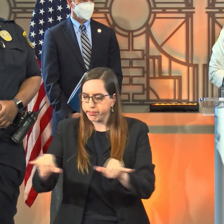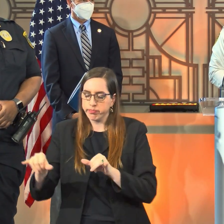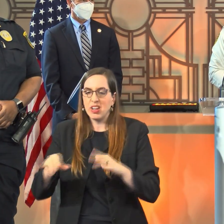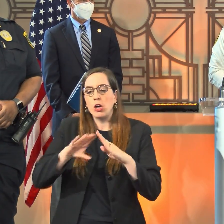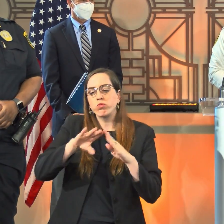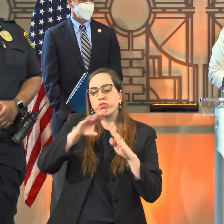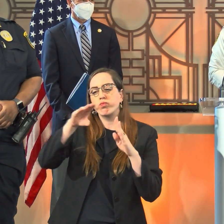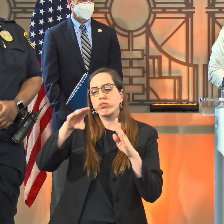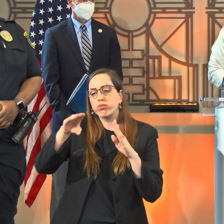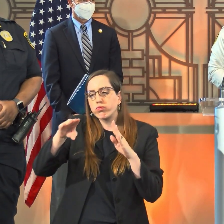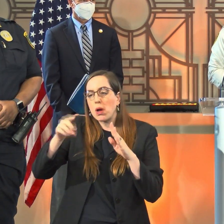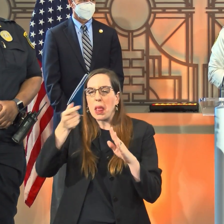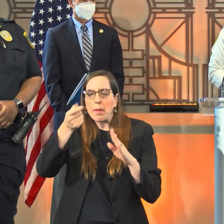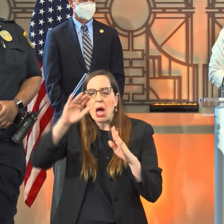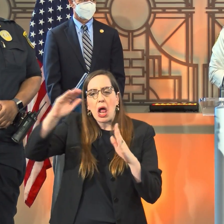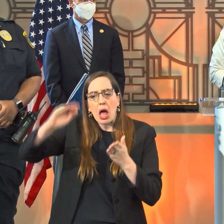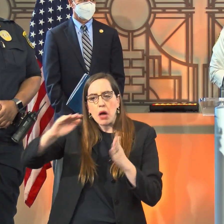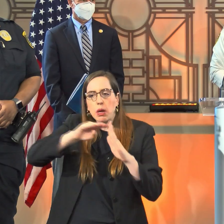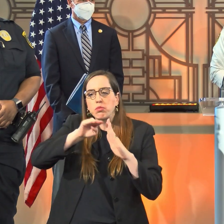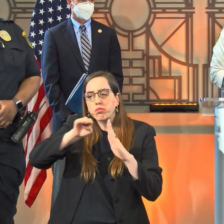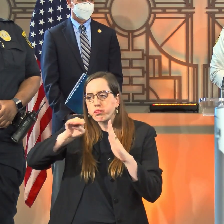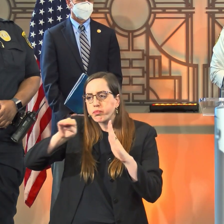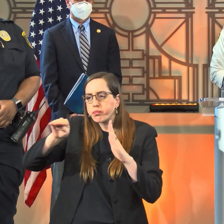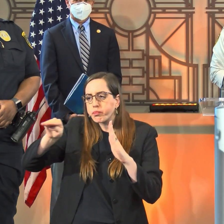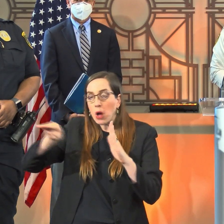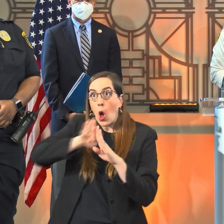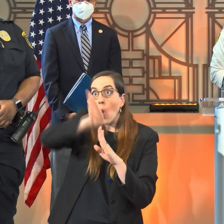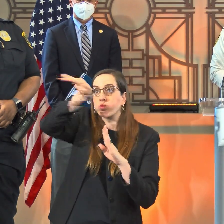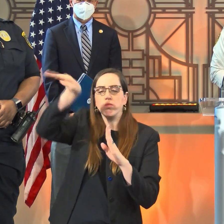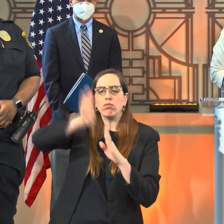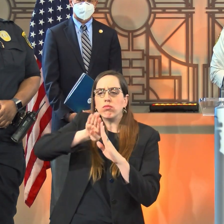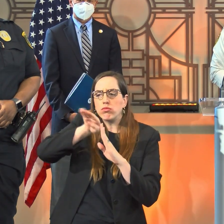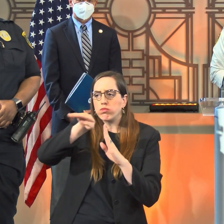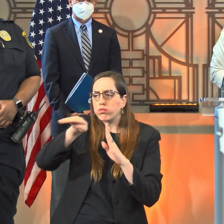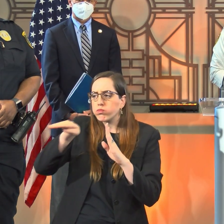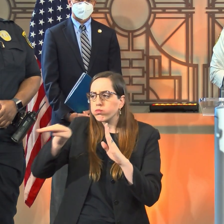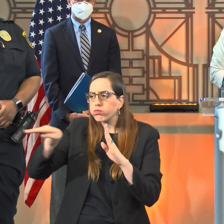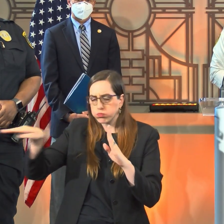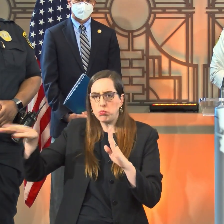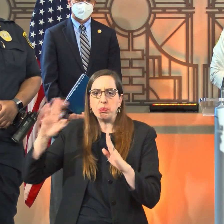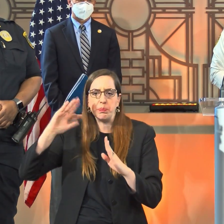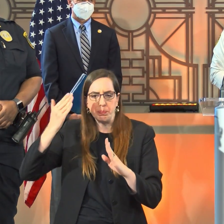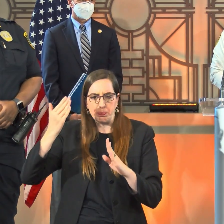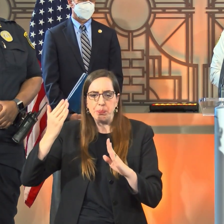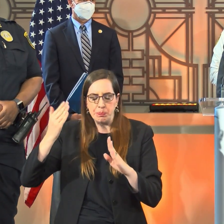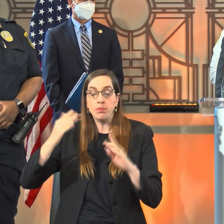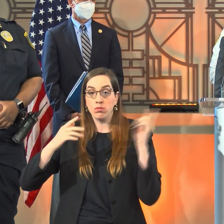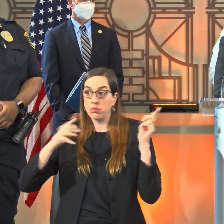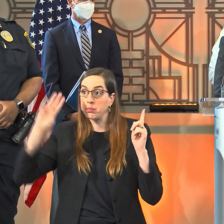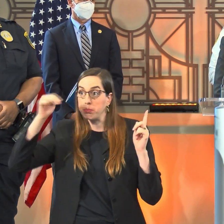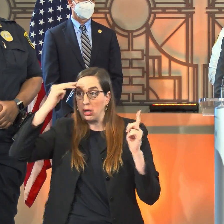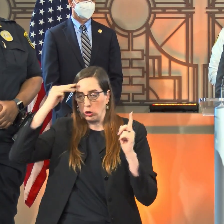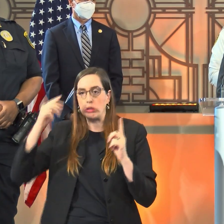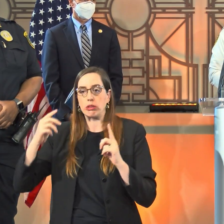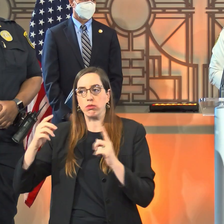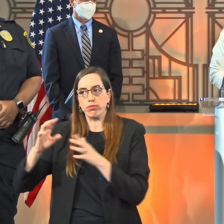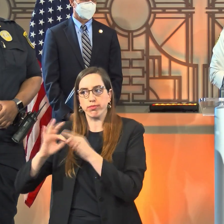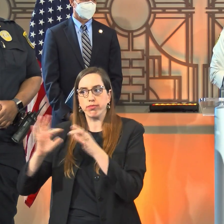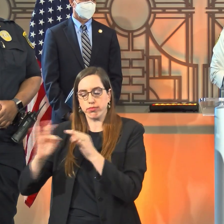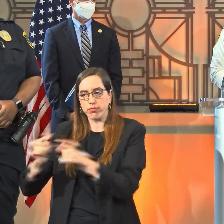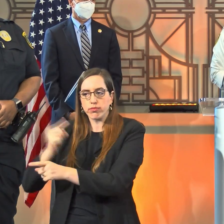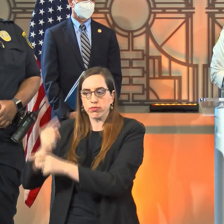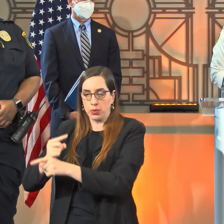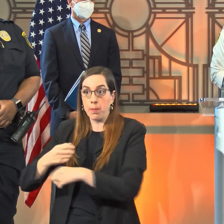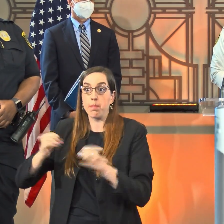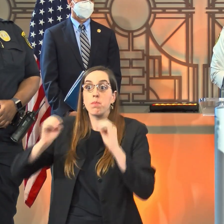even a slightly decreasing, but basically a pretty flat indication of the activity of the virus. And the mayor's right, as more testing gets